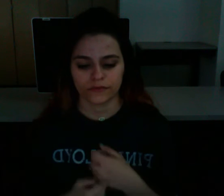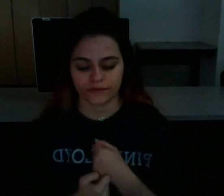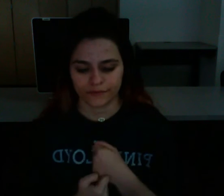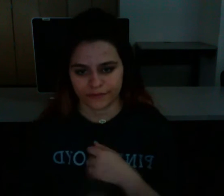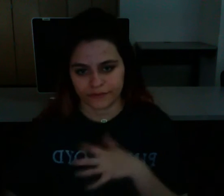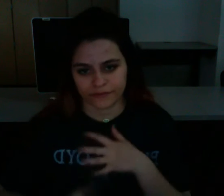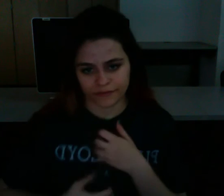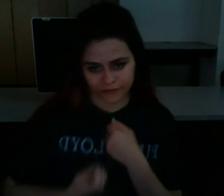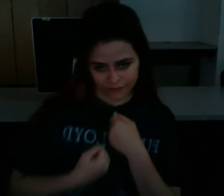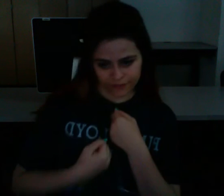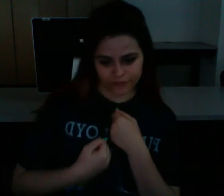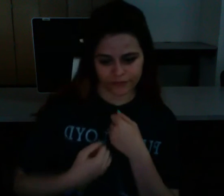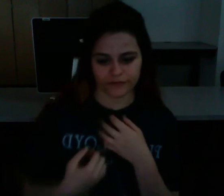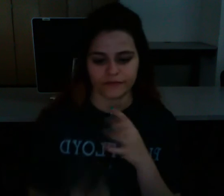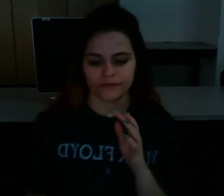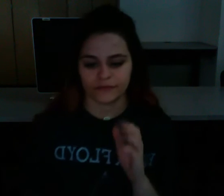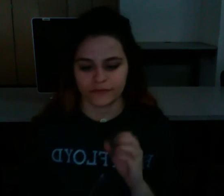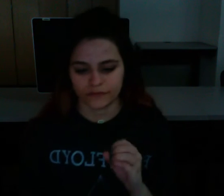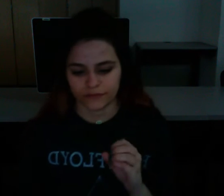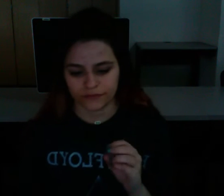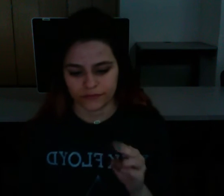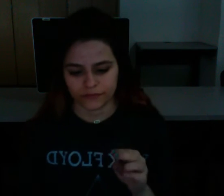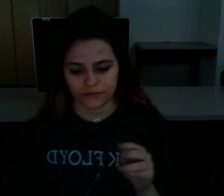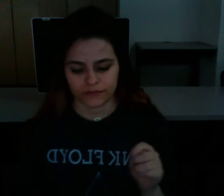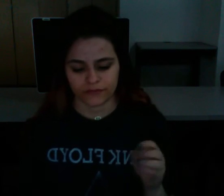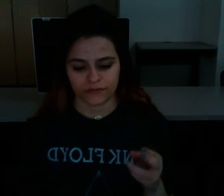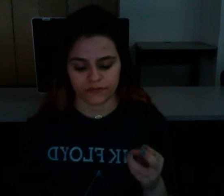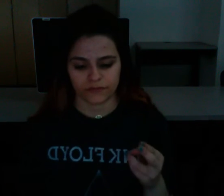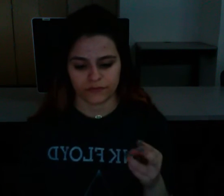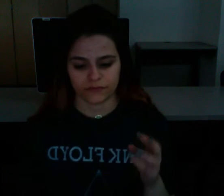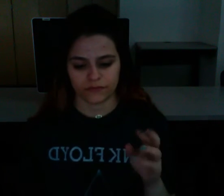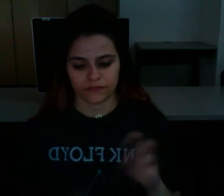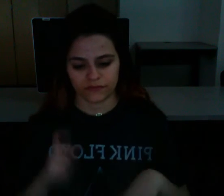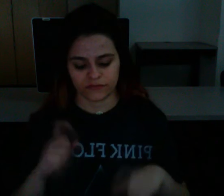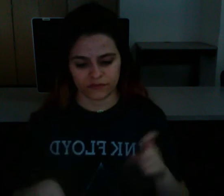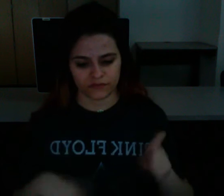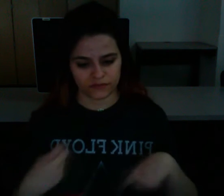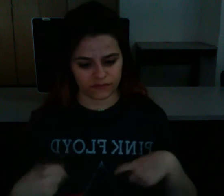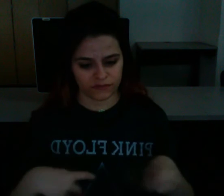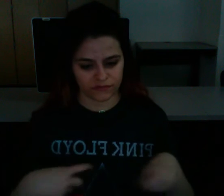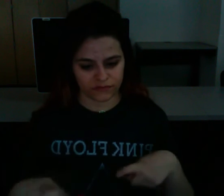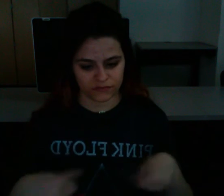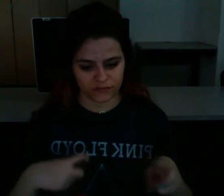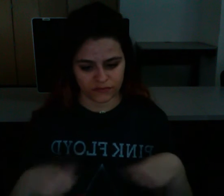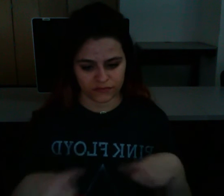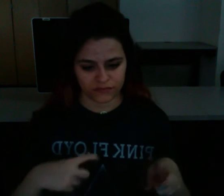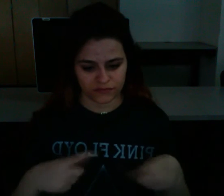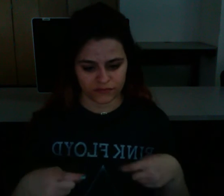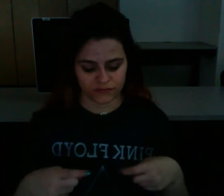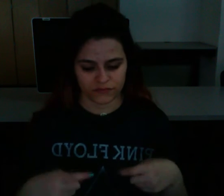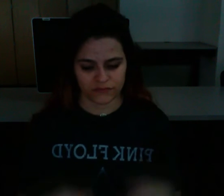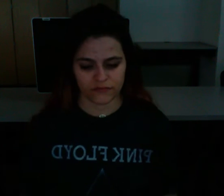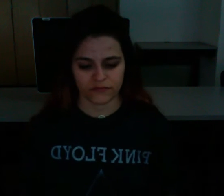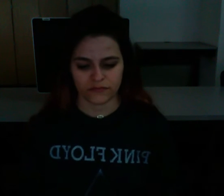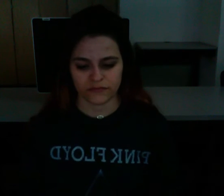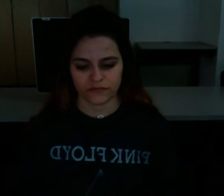the width if you wanted to. I don't know, if your press tended to get out of register one way or the other, you can adjust